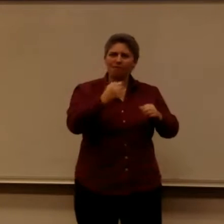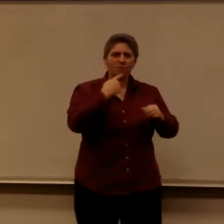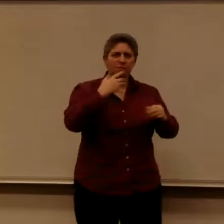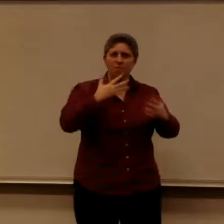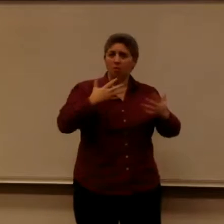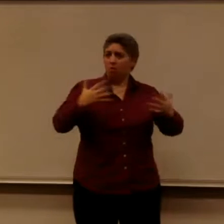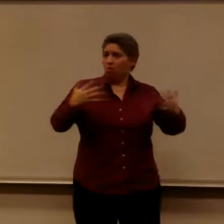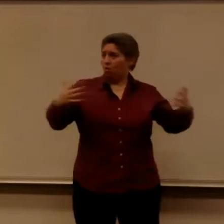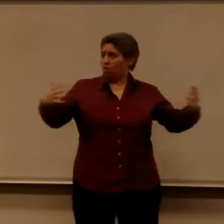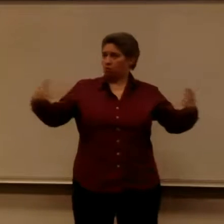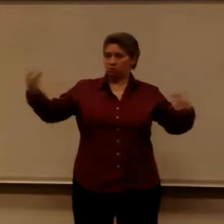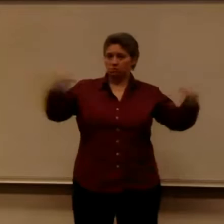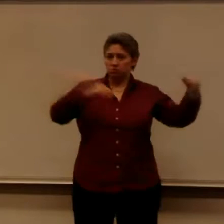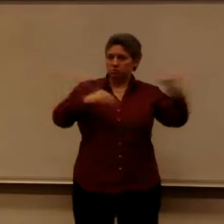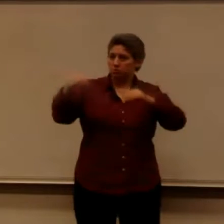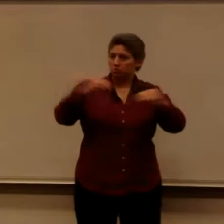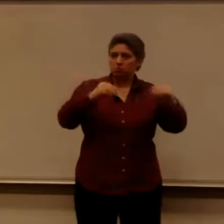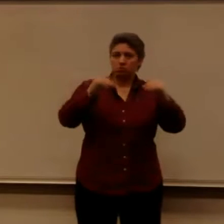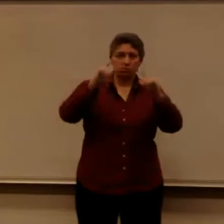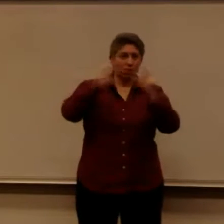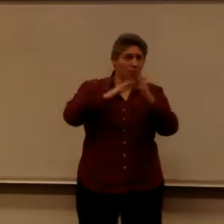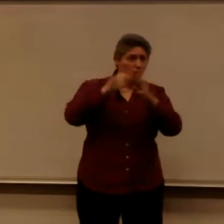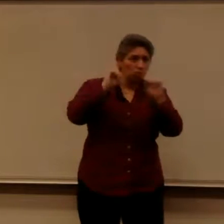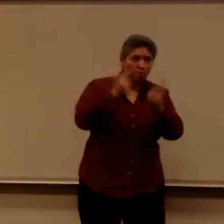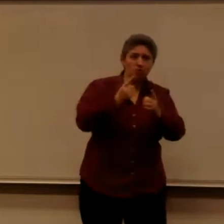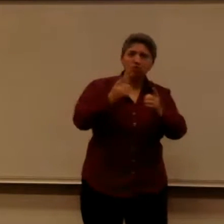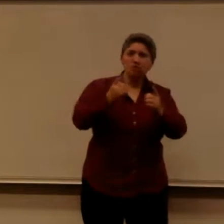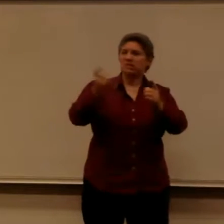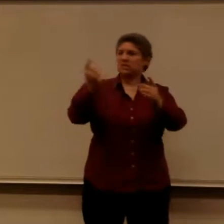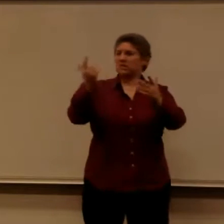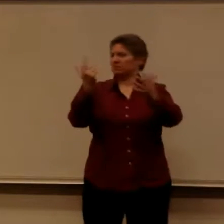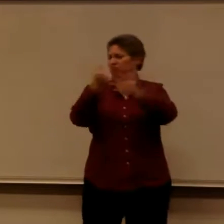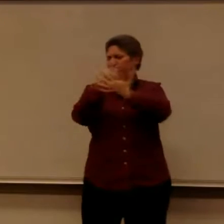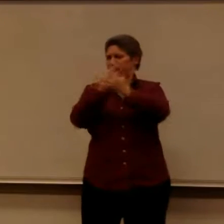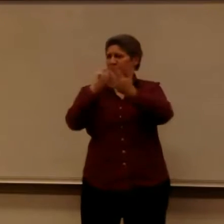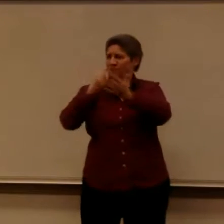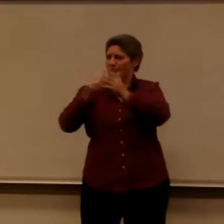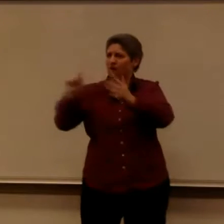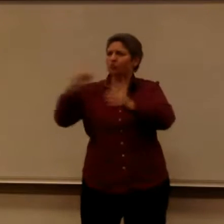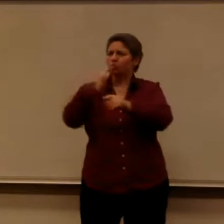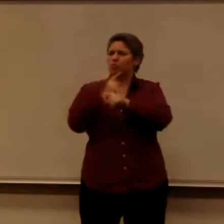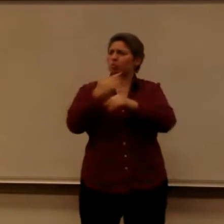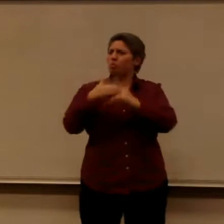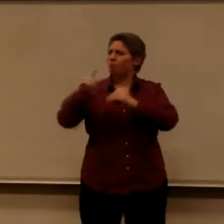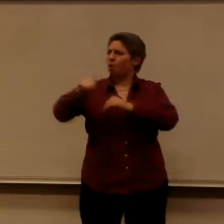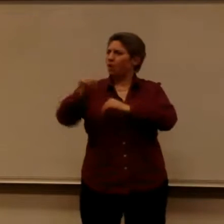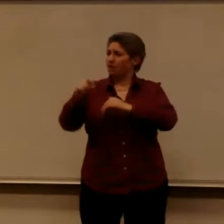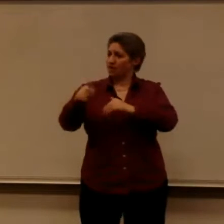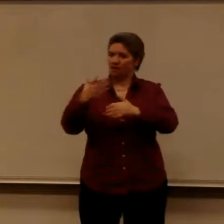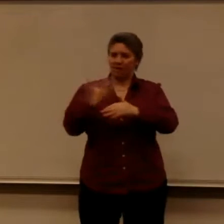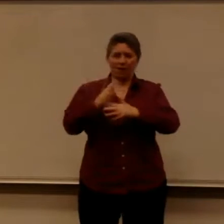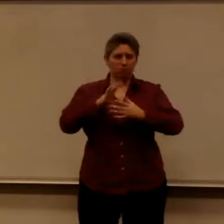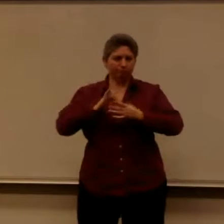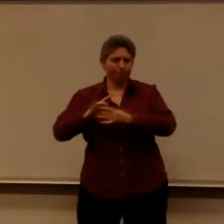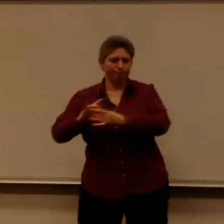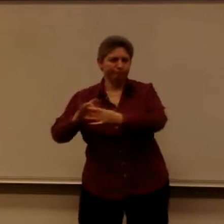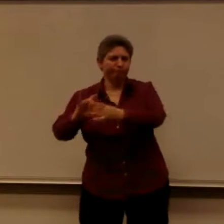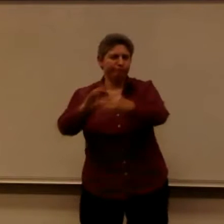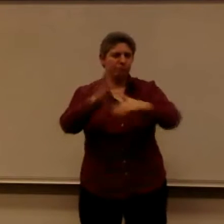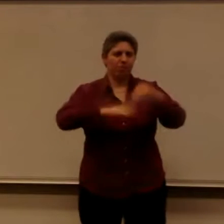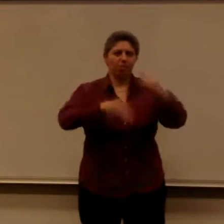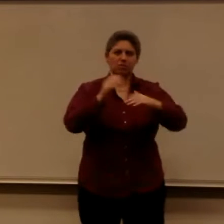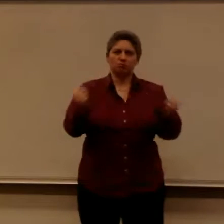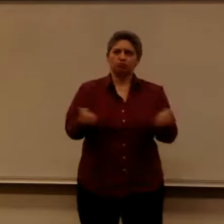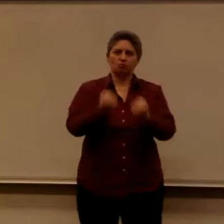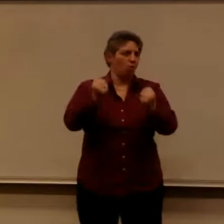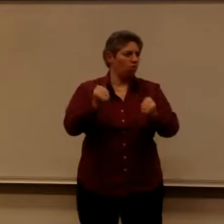and changed ideas as well. So there's been a lot of people involved over the years, Edinburgh University, many other deaf organisations. I'll talk